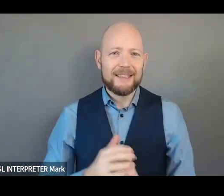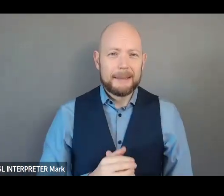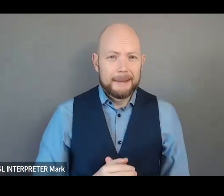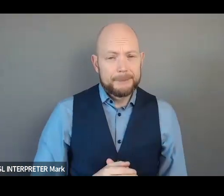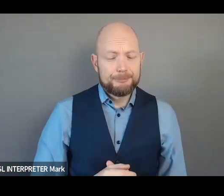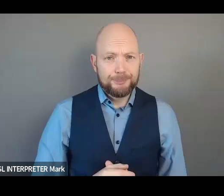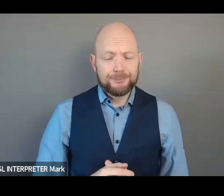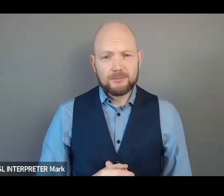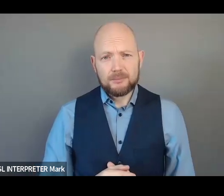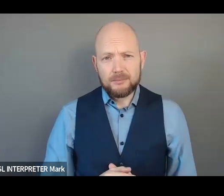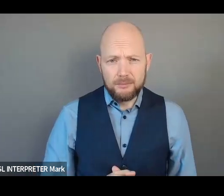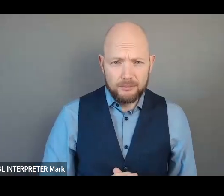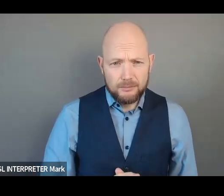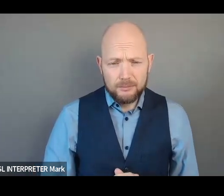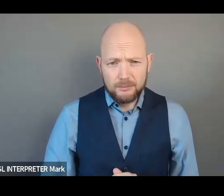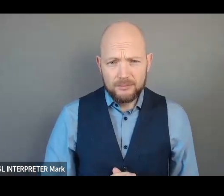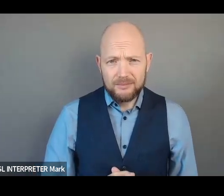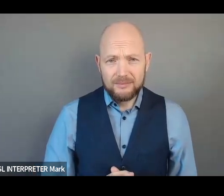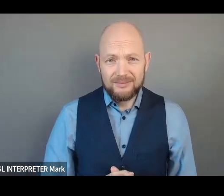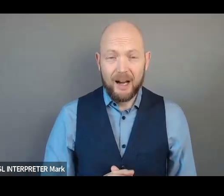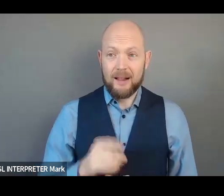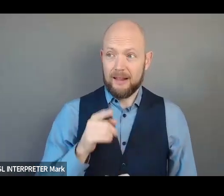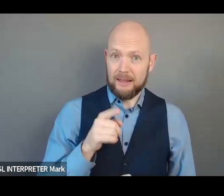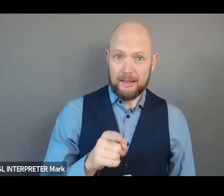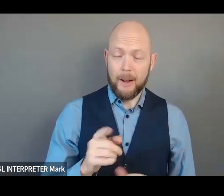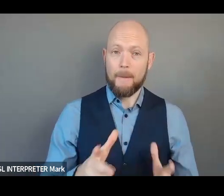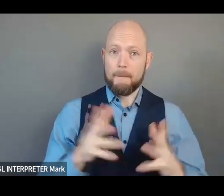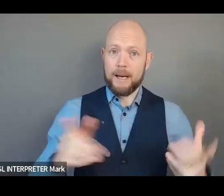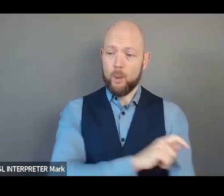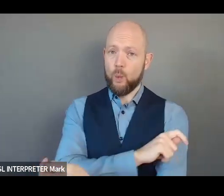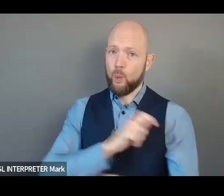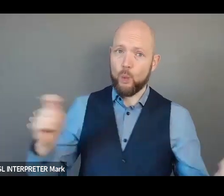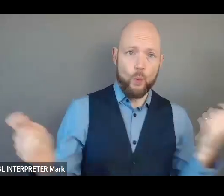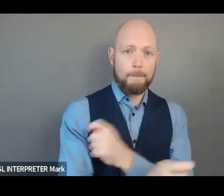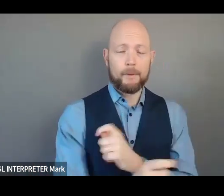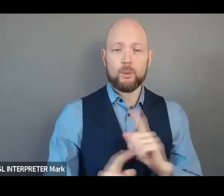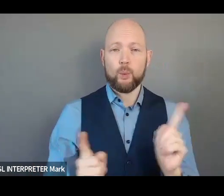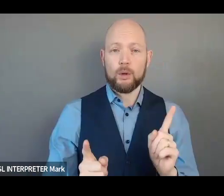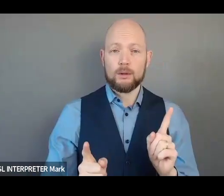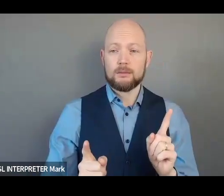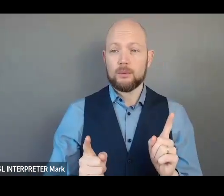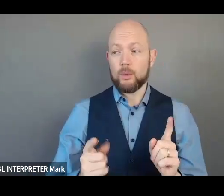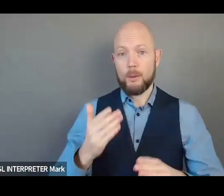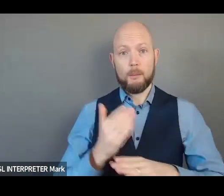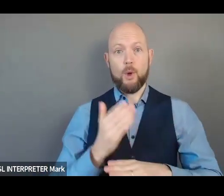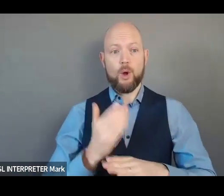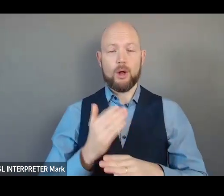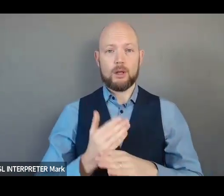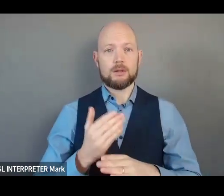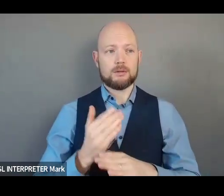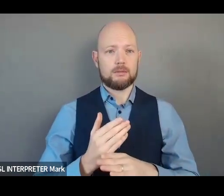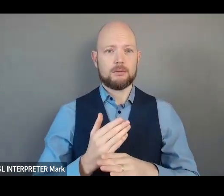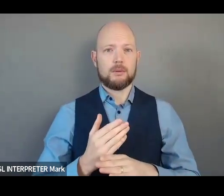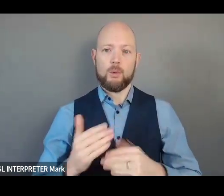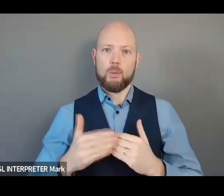was a revolution in one sense in terms of what employers were willing to do. And it's